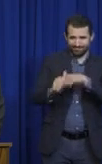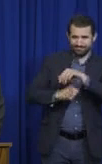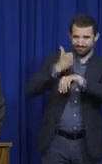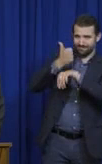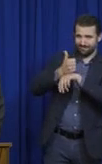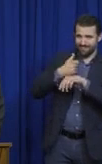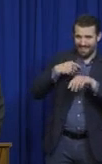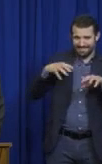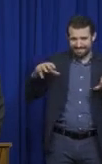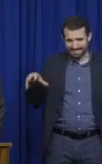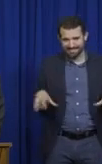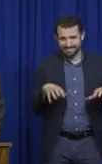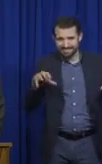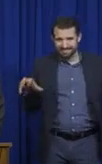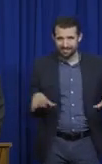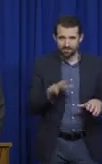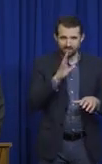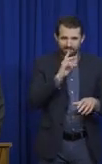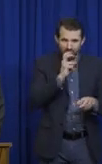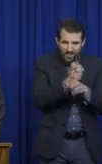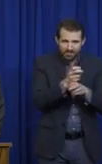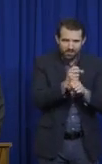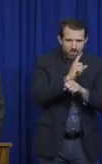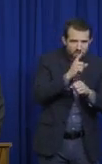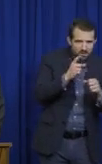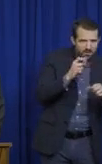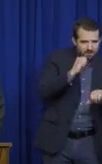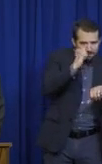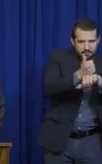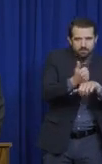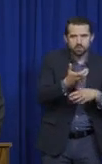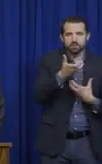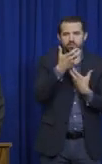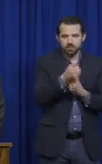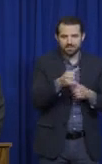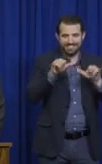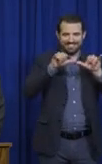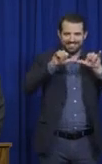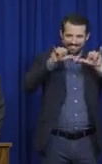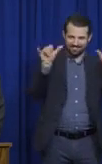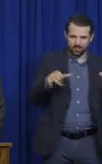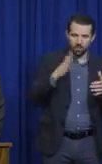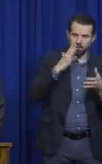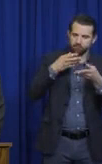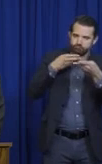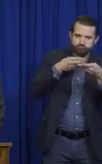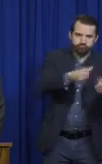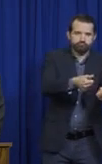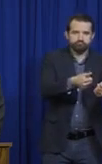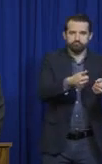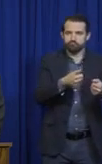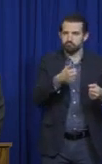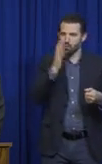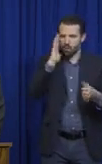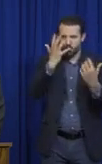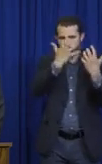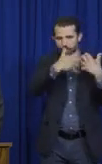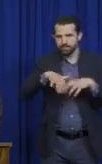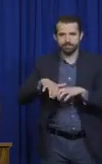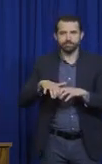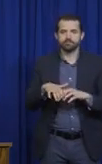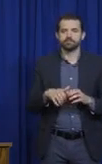ready. While we are confident that this system will handle claims smoothly, an orderly process will ensure